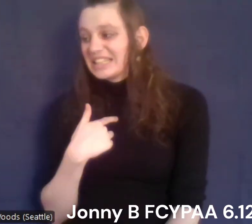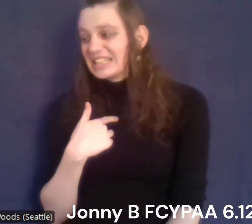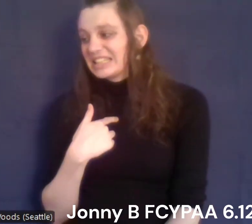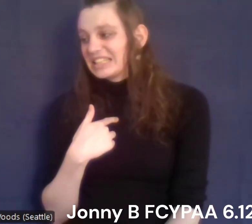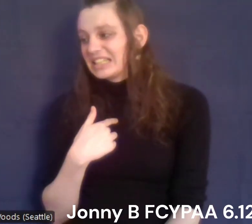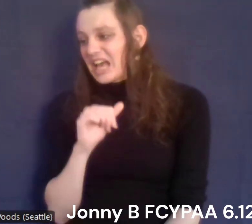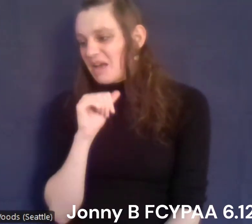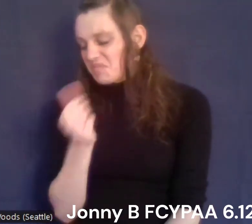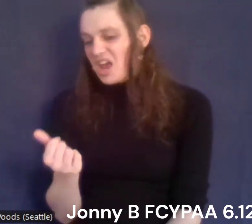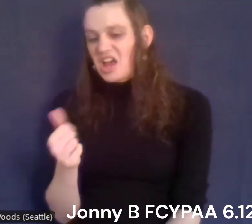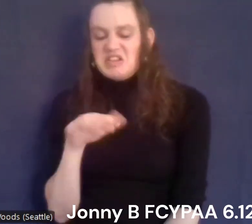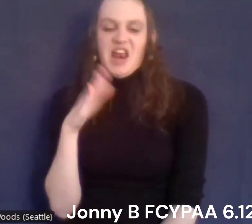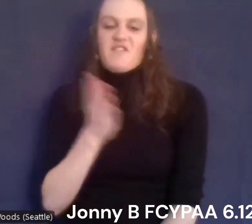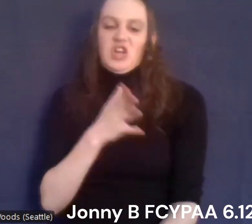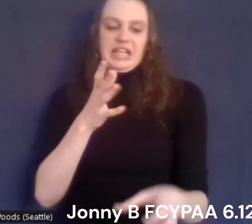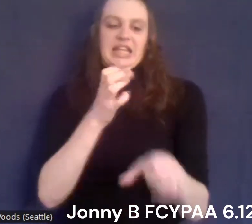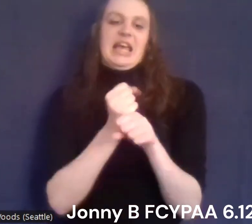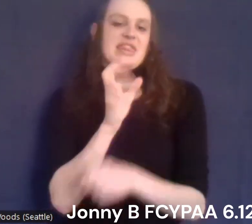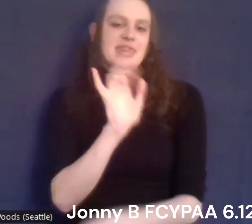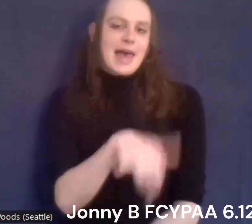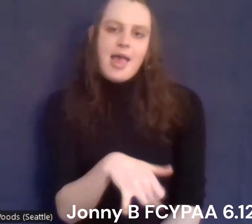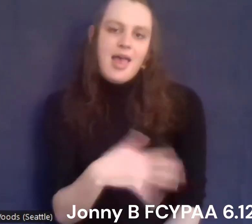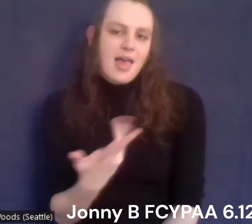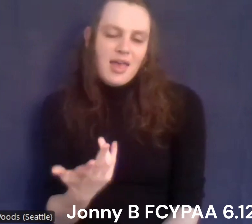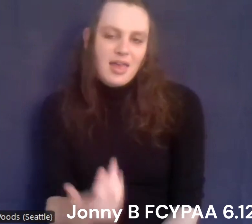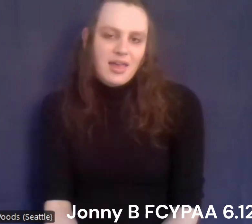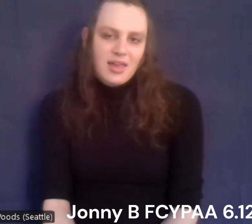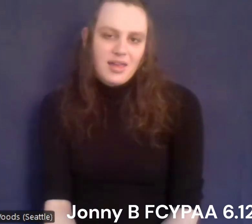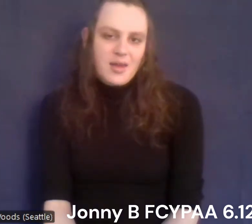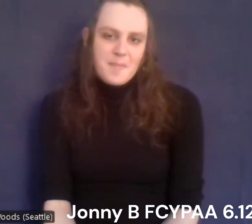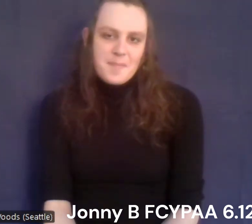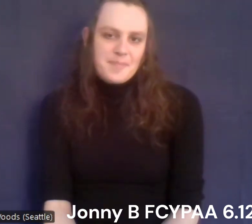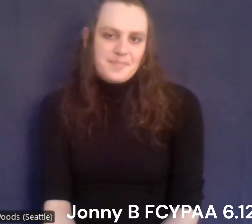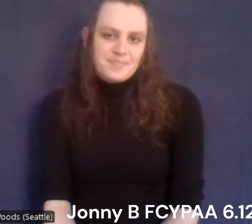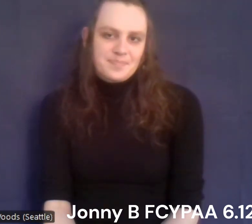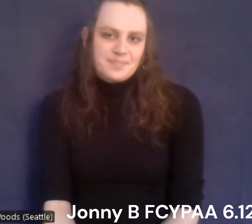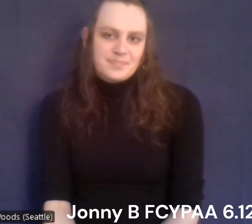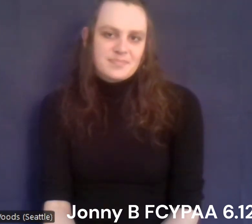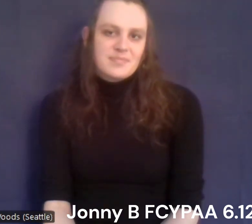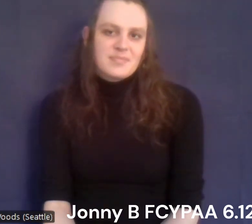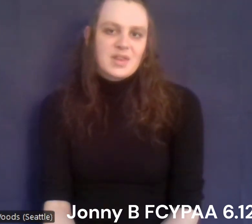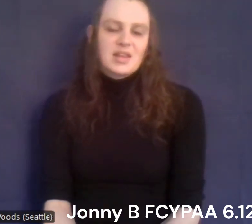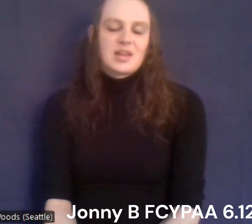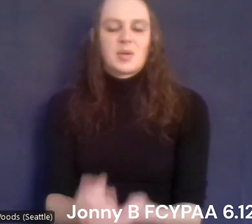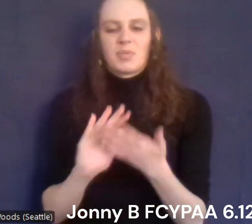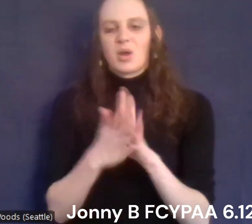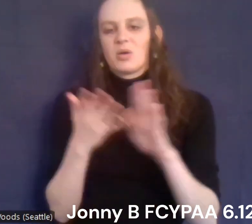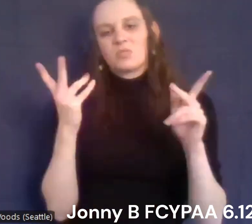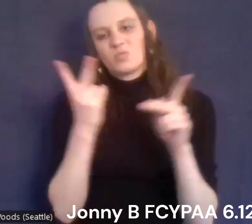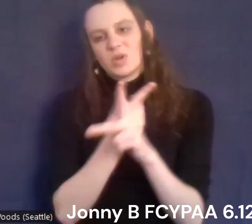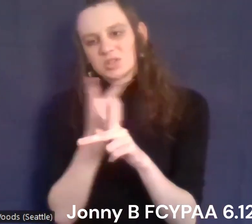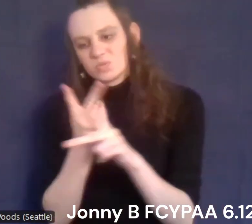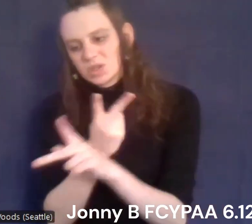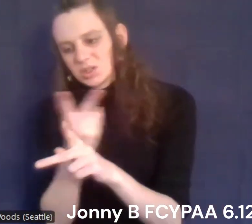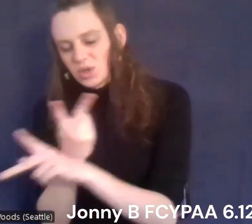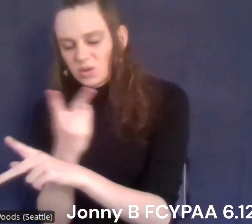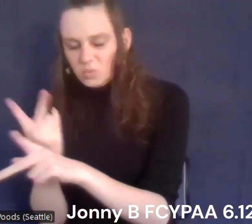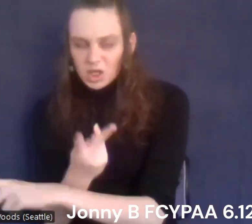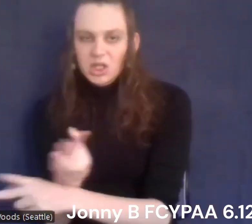any of that stuff. Like, I'm not even going to reach that. Because things were getting worse. I had